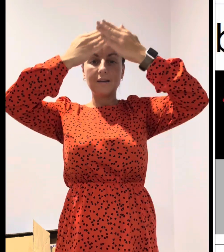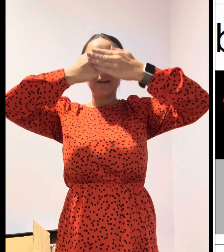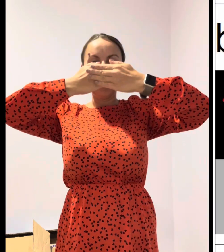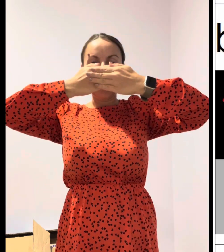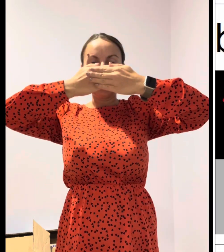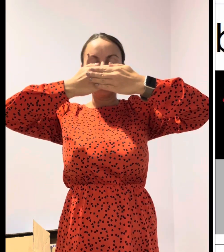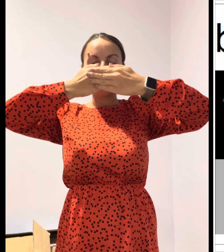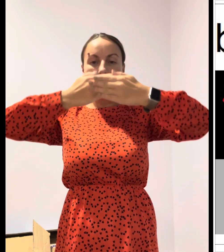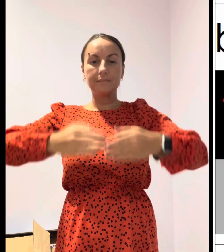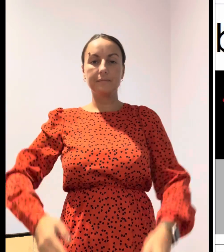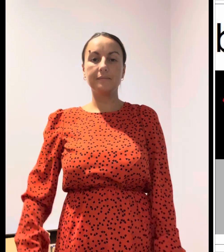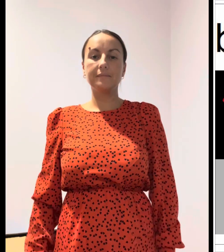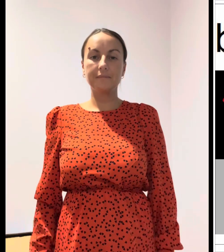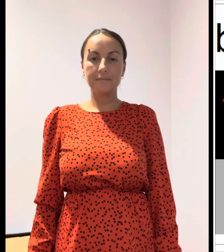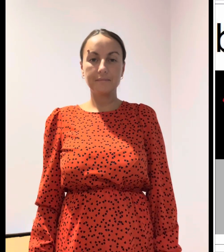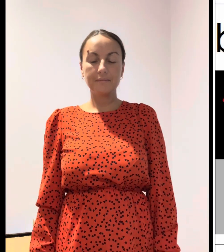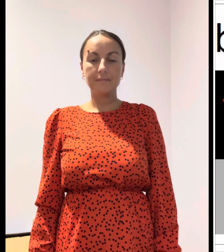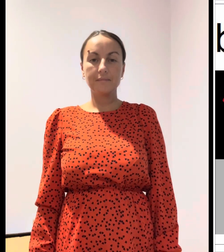Bonfire night,